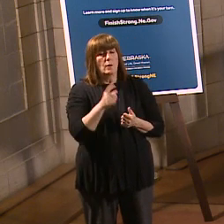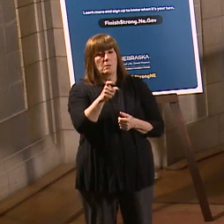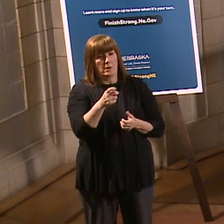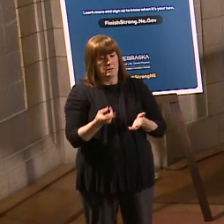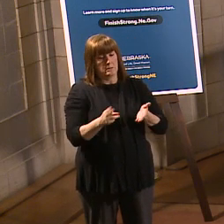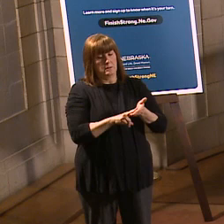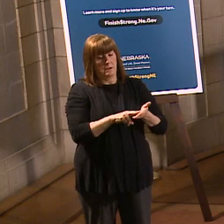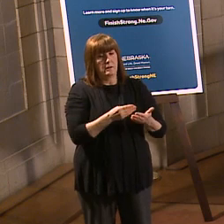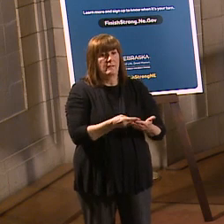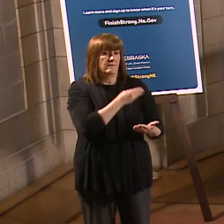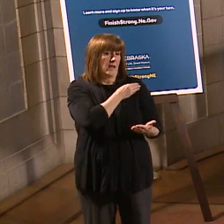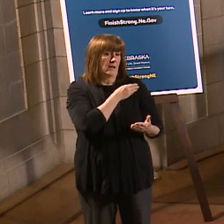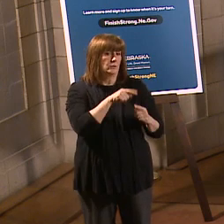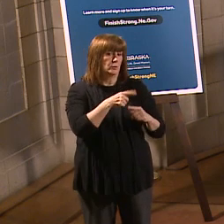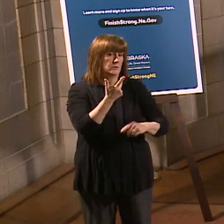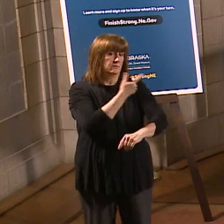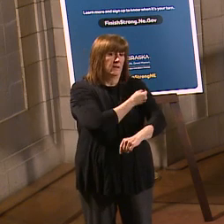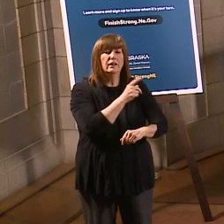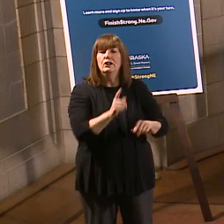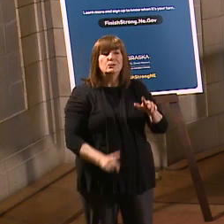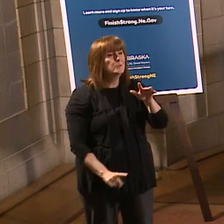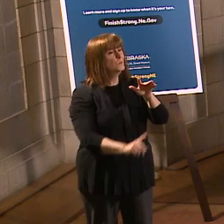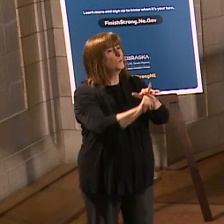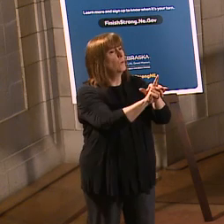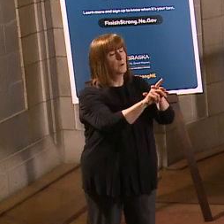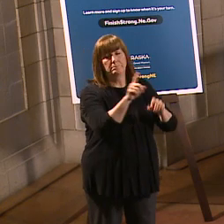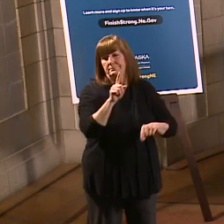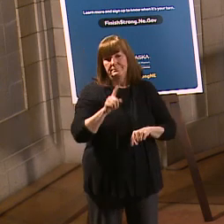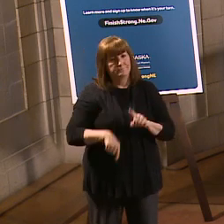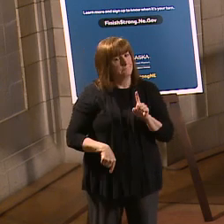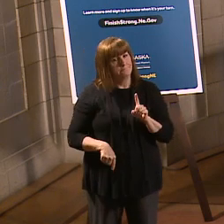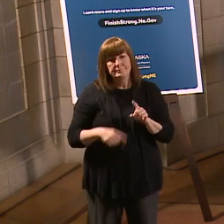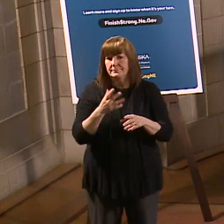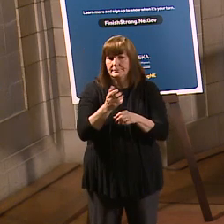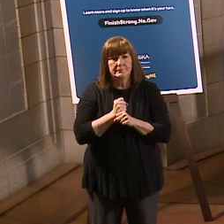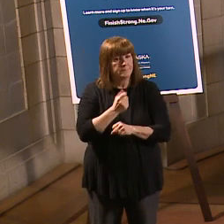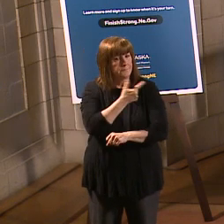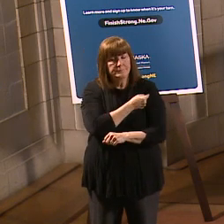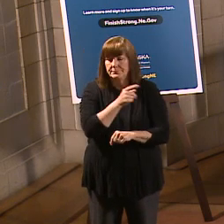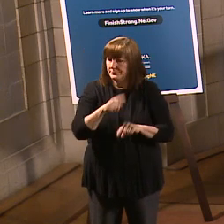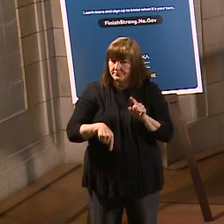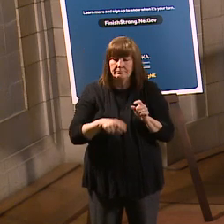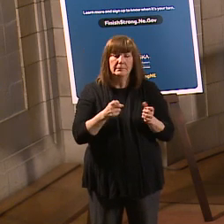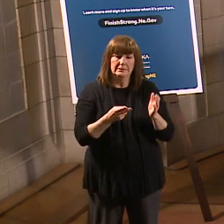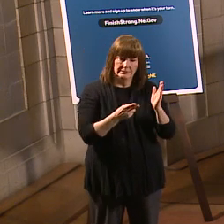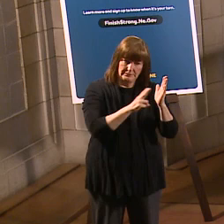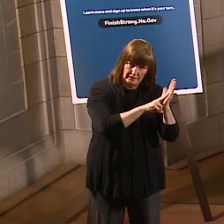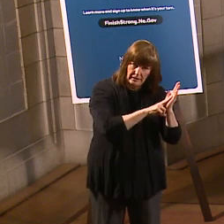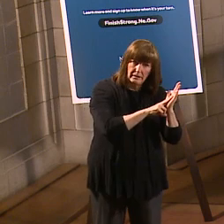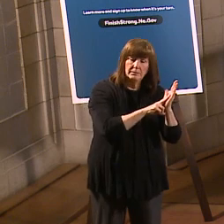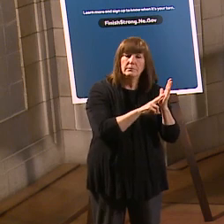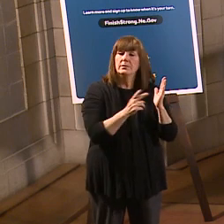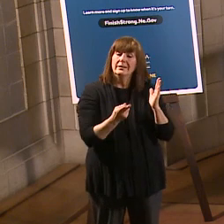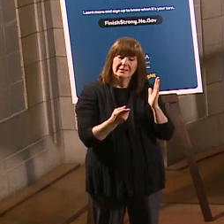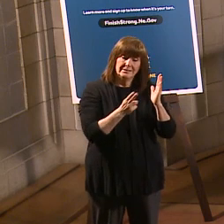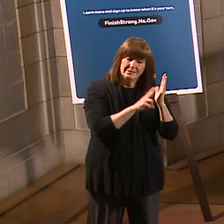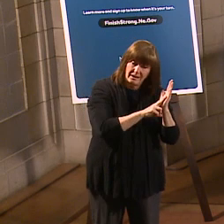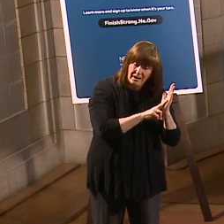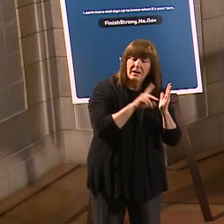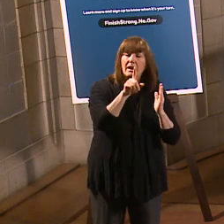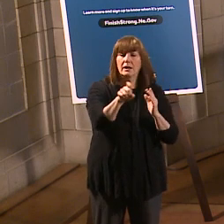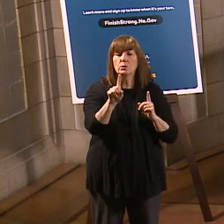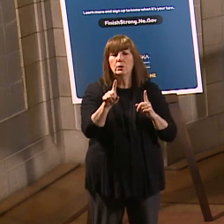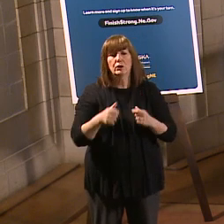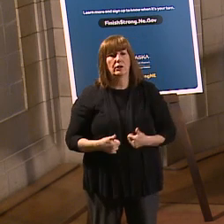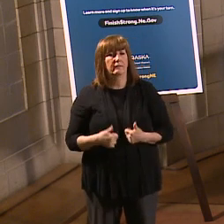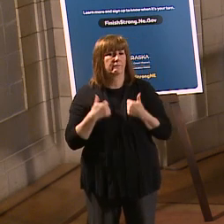in advance to get a vaccine. You can't just show up at a vaccine clinic and get a vaccine. When you sign up, we ask for where your residence